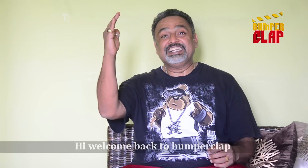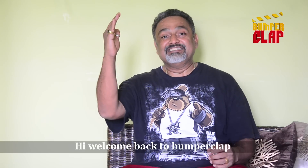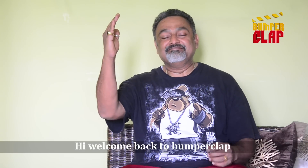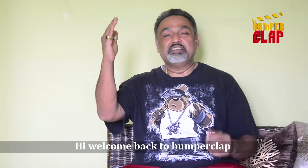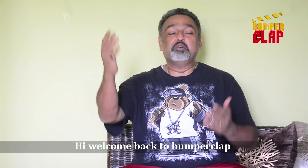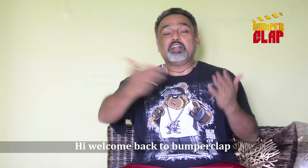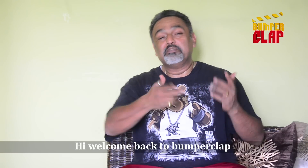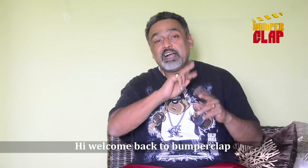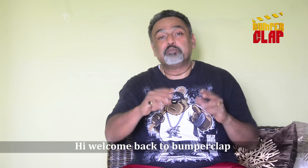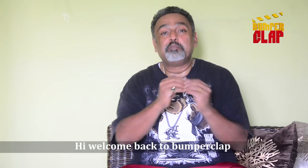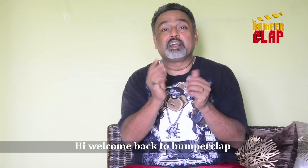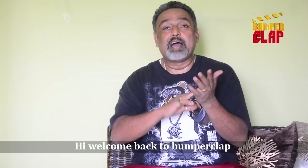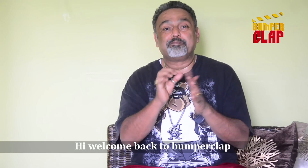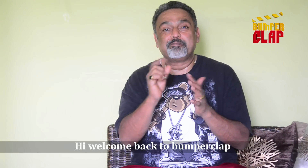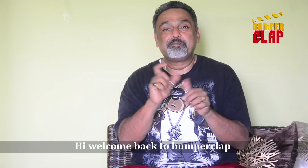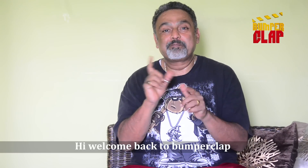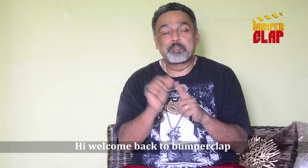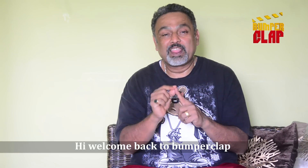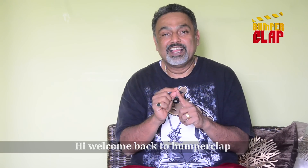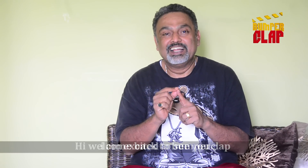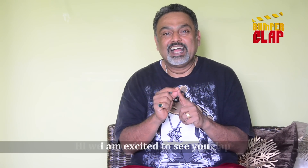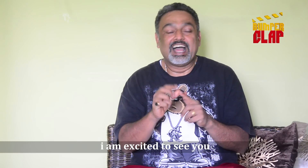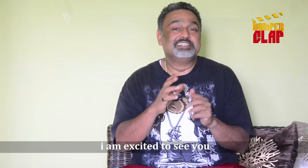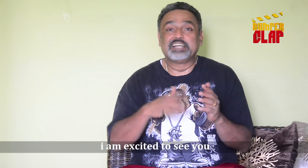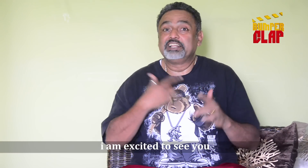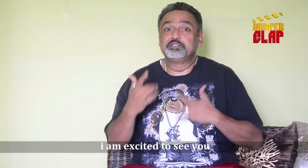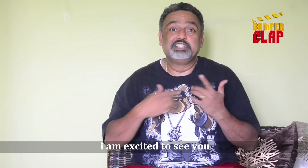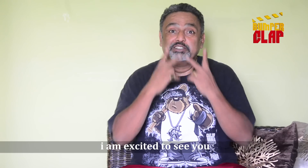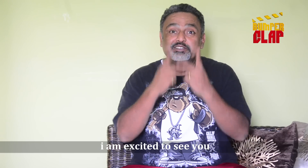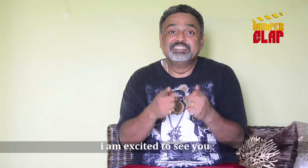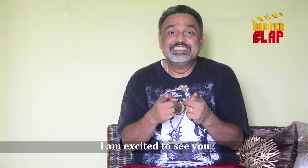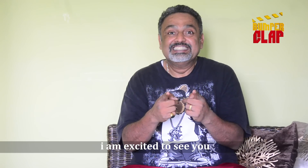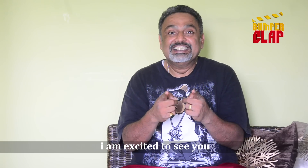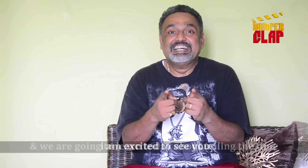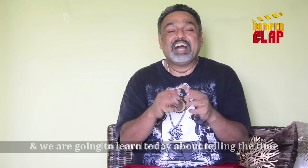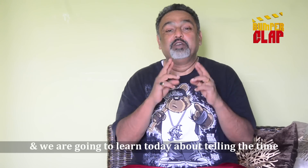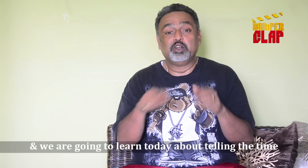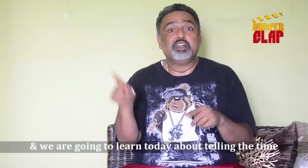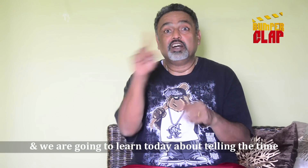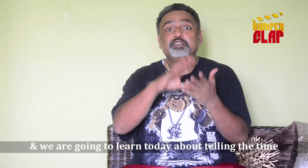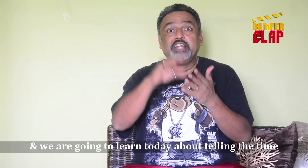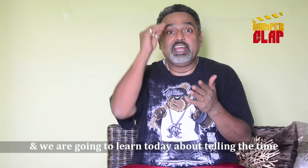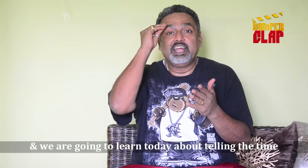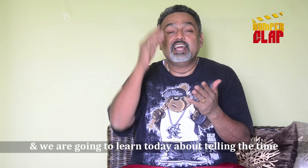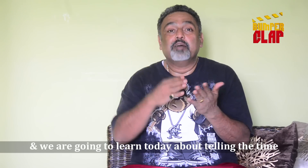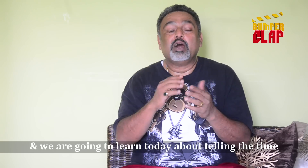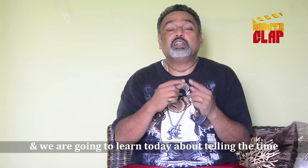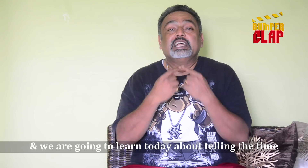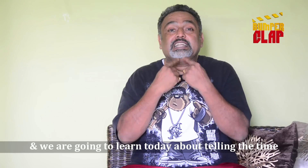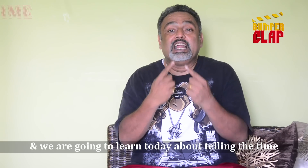hi welcome back to Bumper Clap I am excited to see you and we are going to learn today about telling